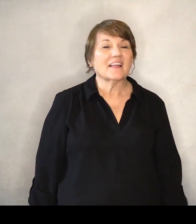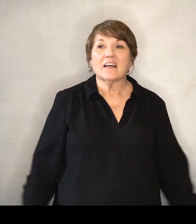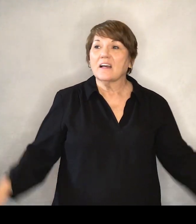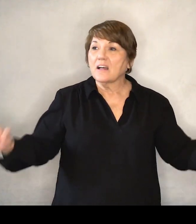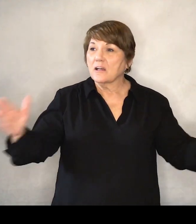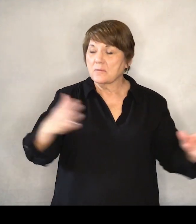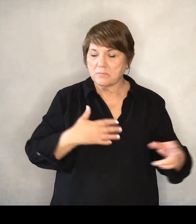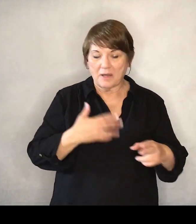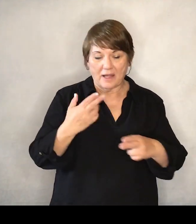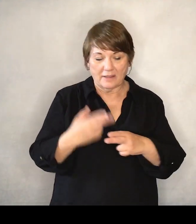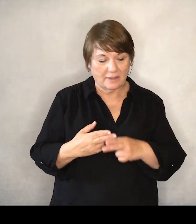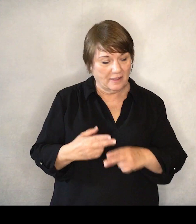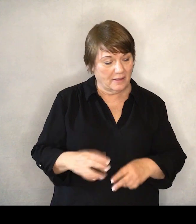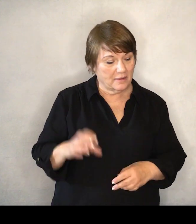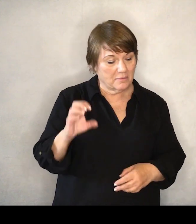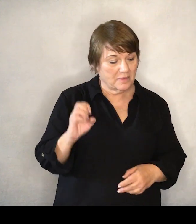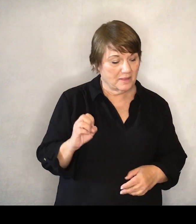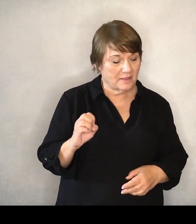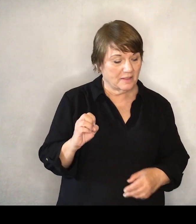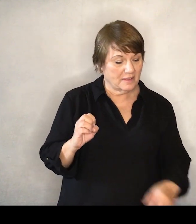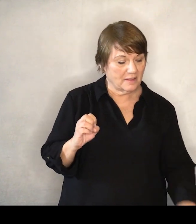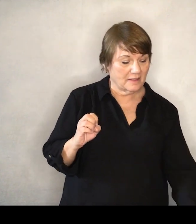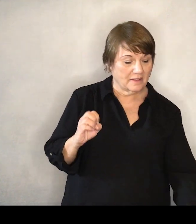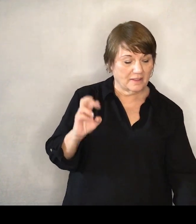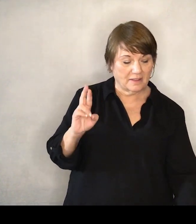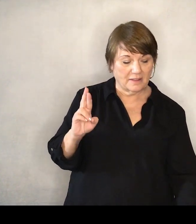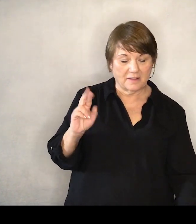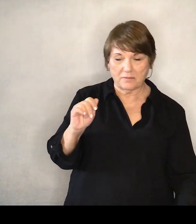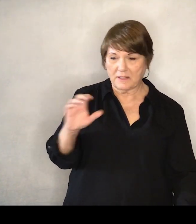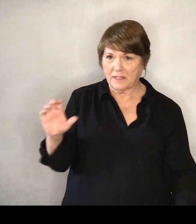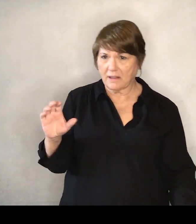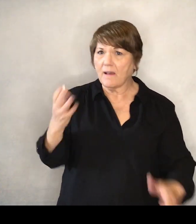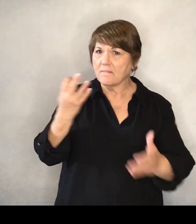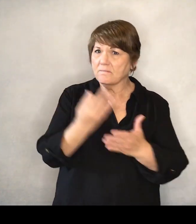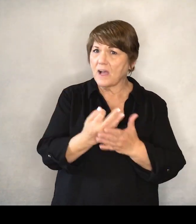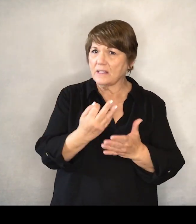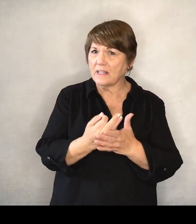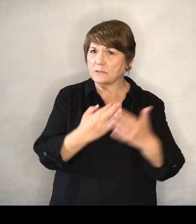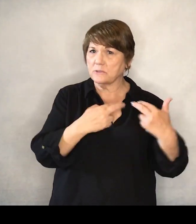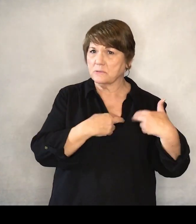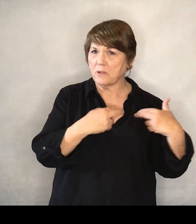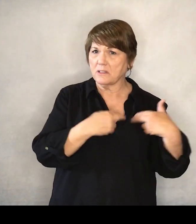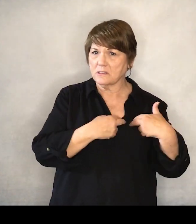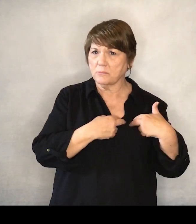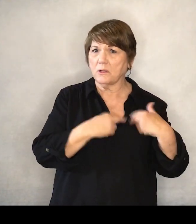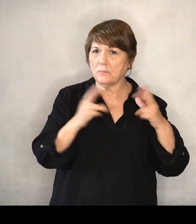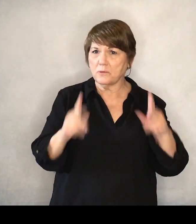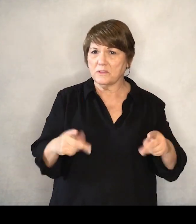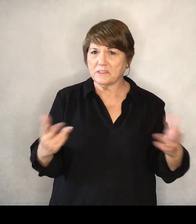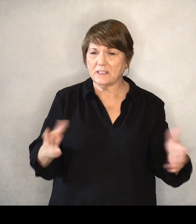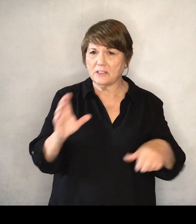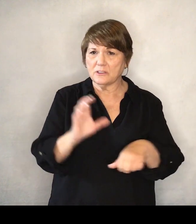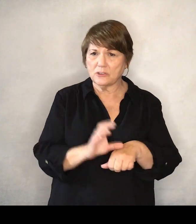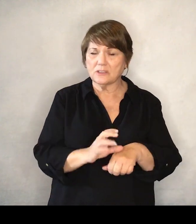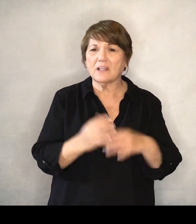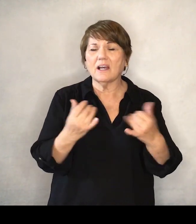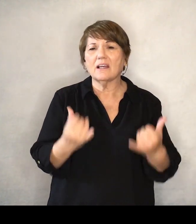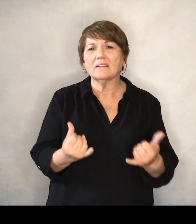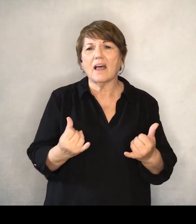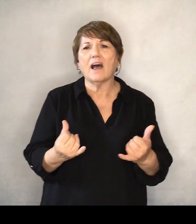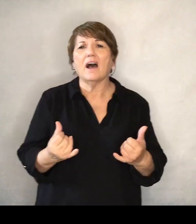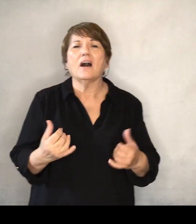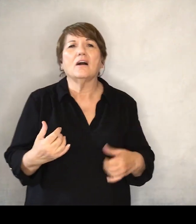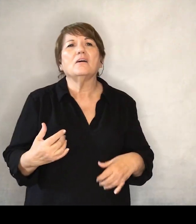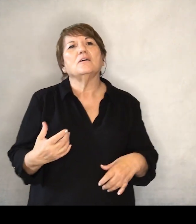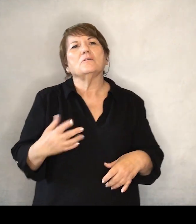Everybody, my name is Eric Tapking. I lead the finance team at MPC. This is the time in our service where we take our tithes and offerings. And I wanted to